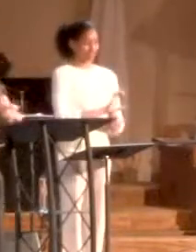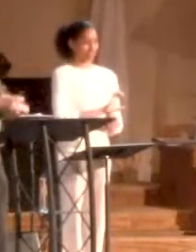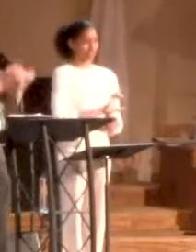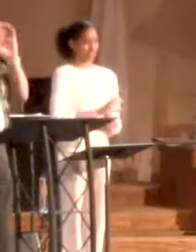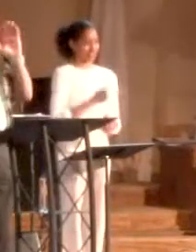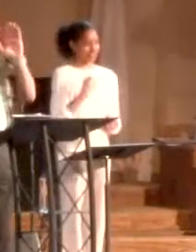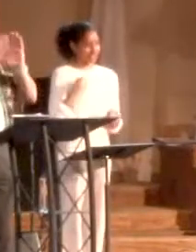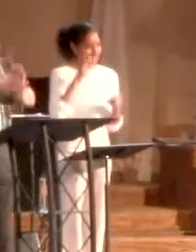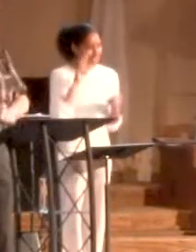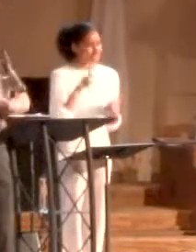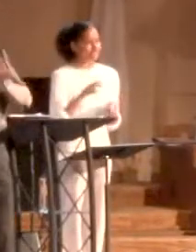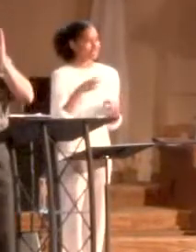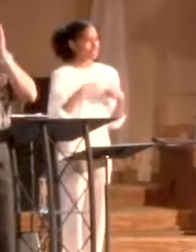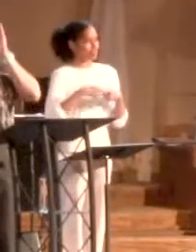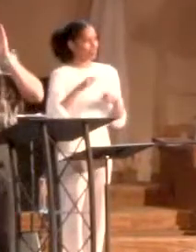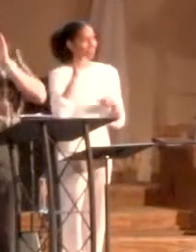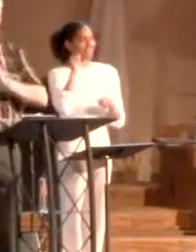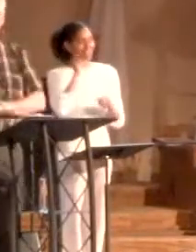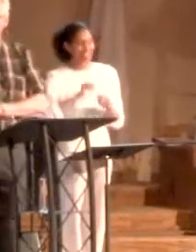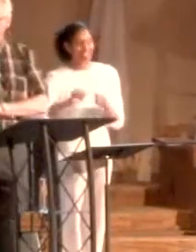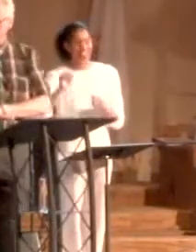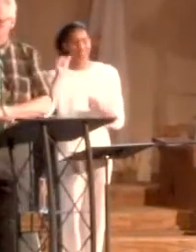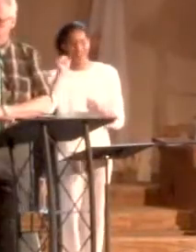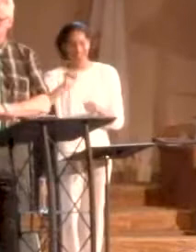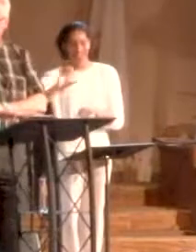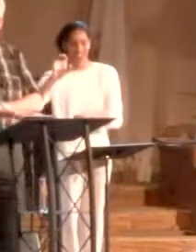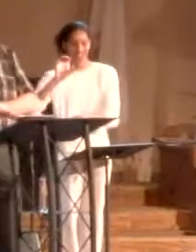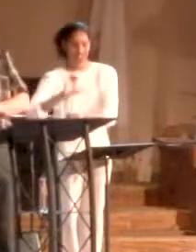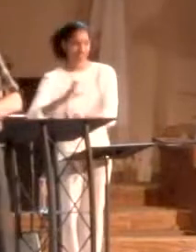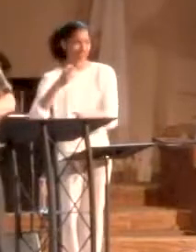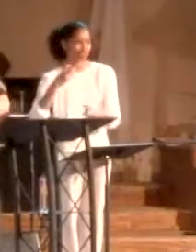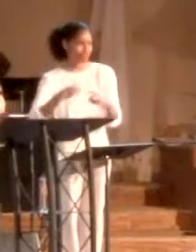some measure in every one of them.